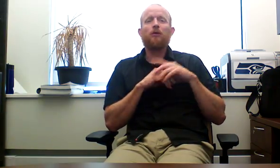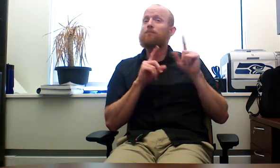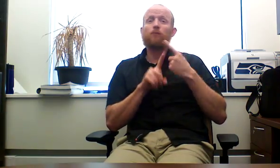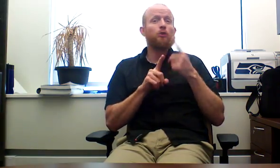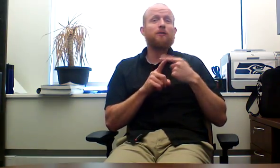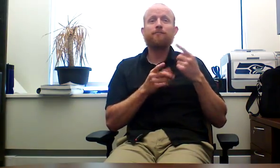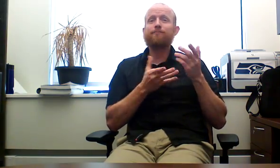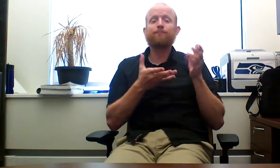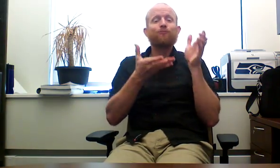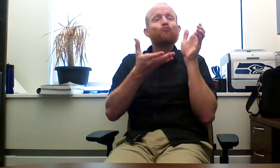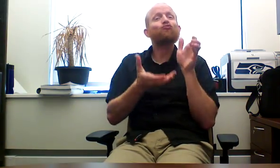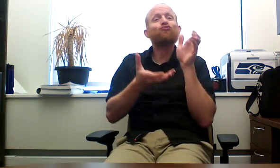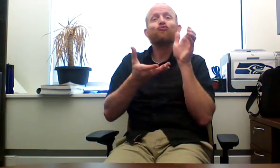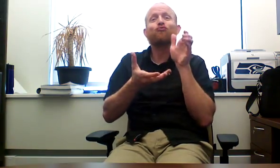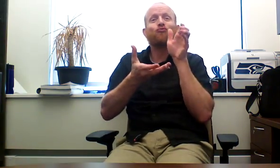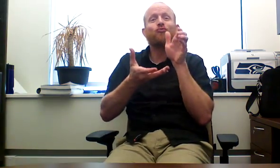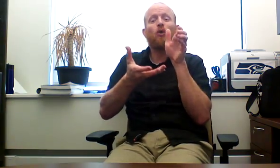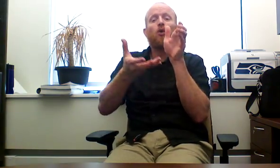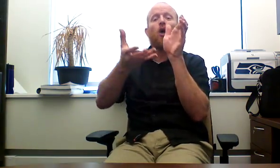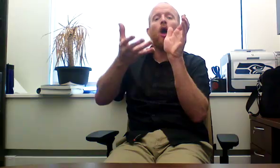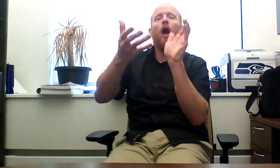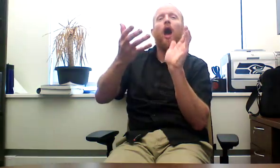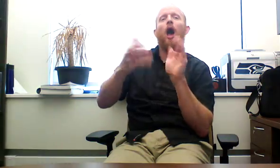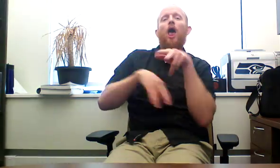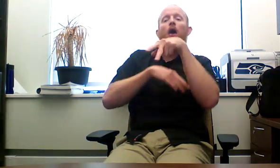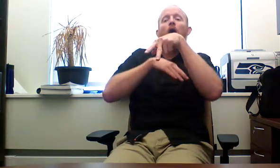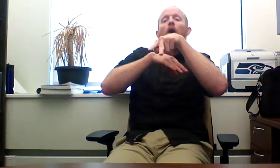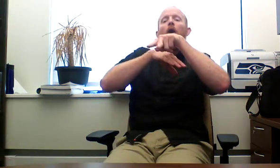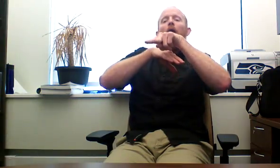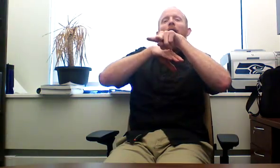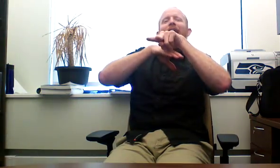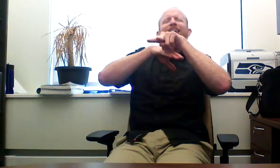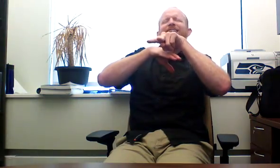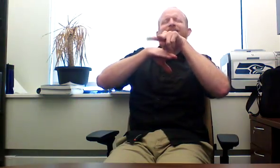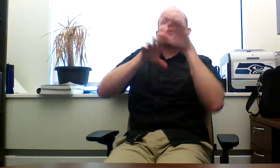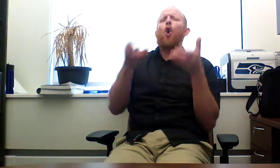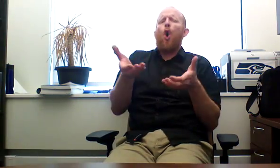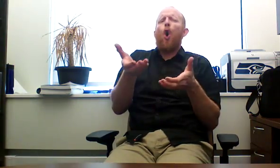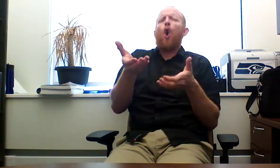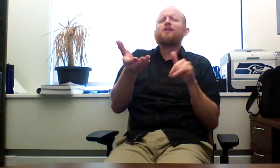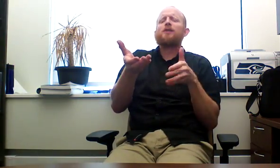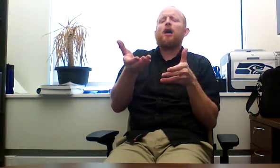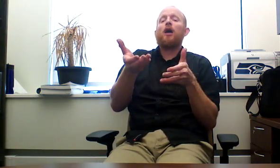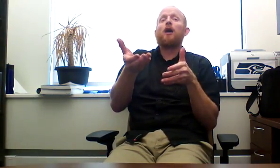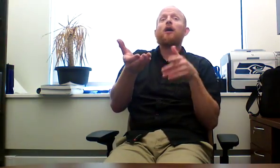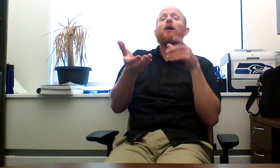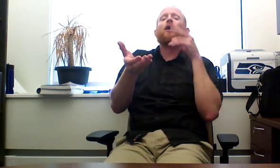baby. So the first thing to do is just kind of float them and then get them comfortable with leaning backwards. Make sure you still hold